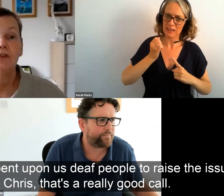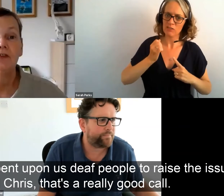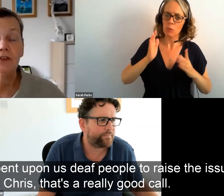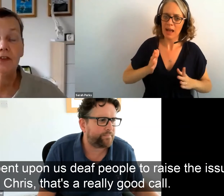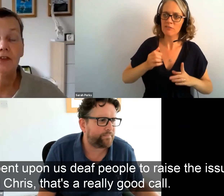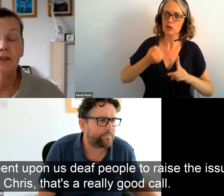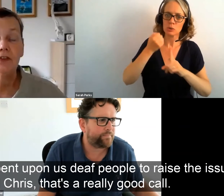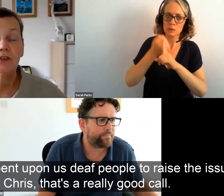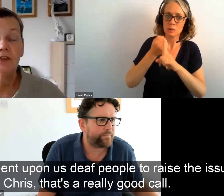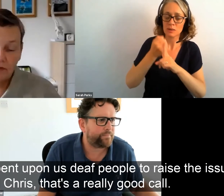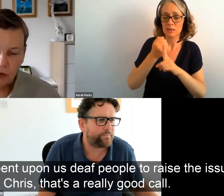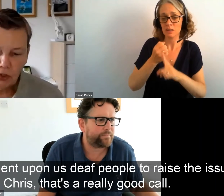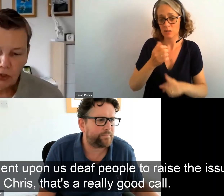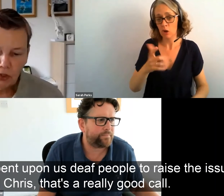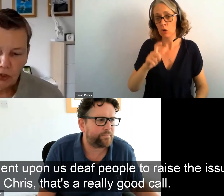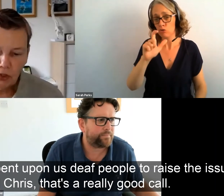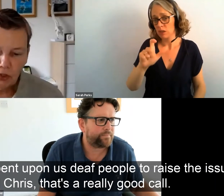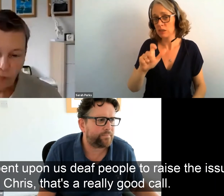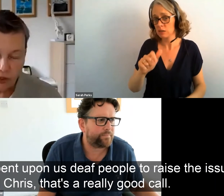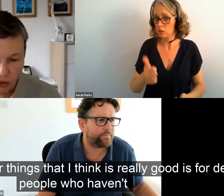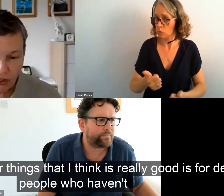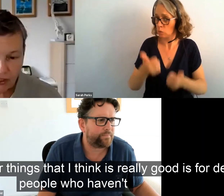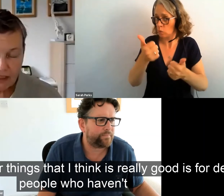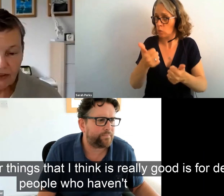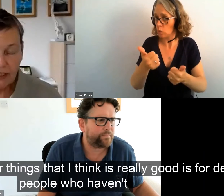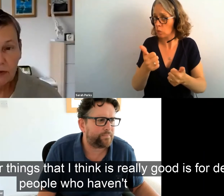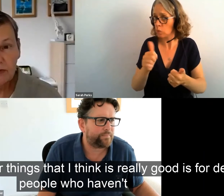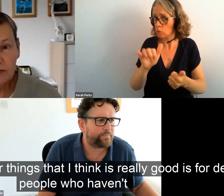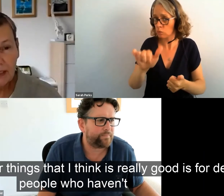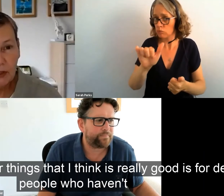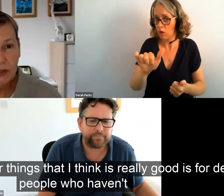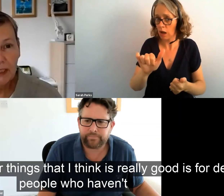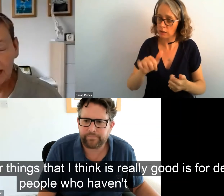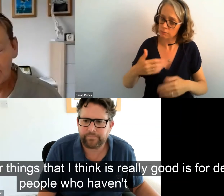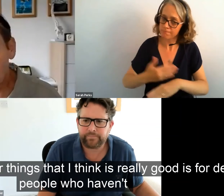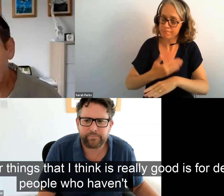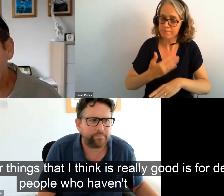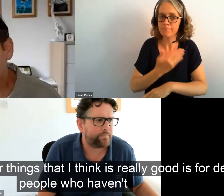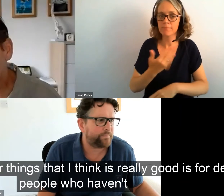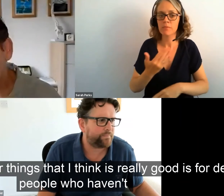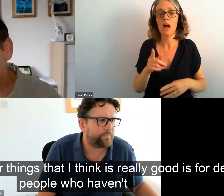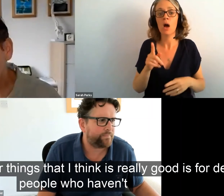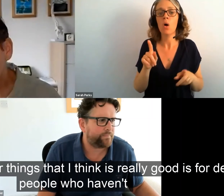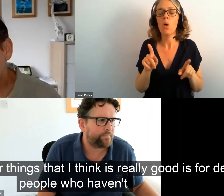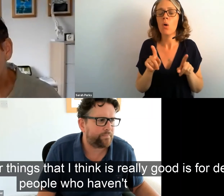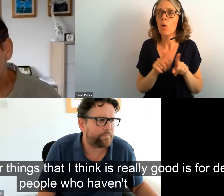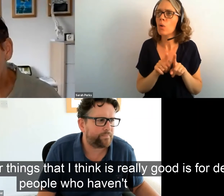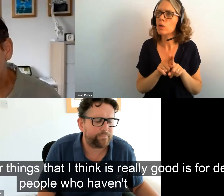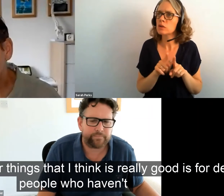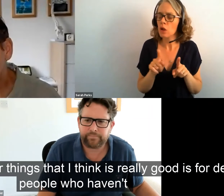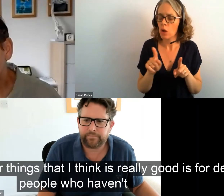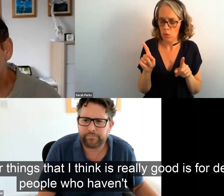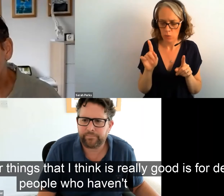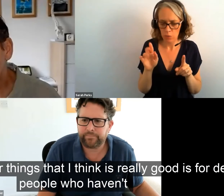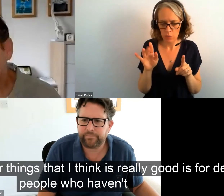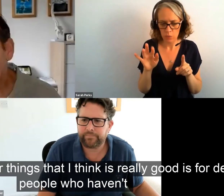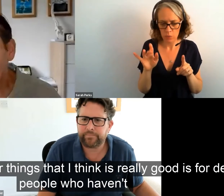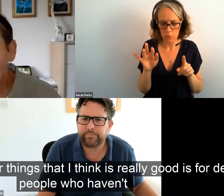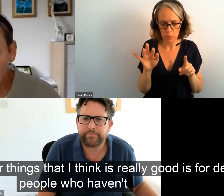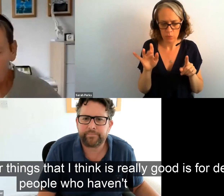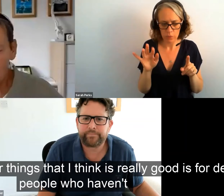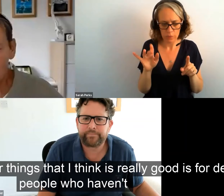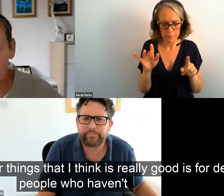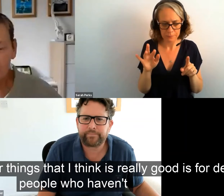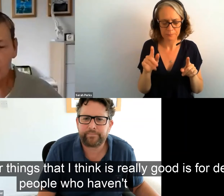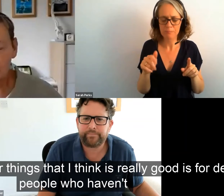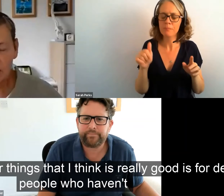And Chris, that's a really good call. One of the other things I think is really good is, you